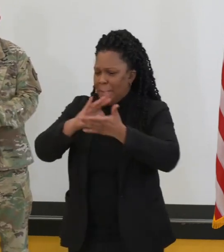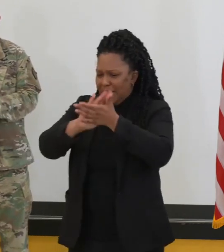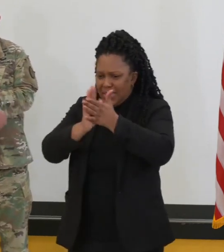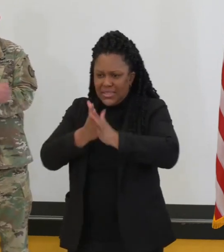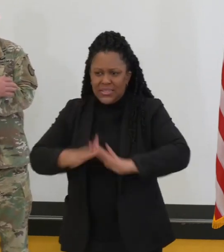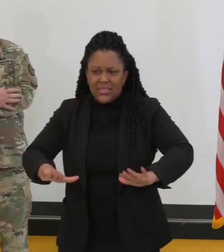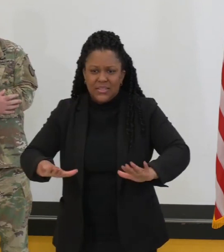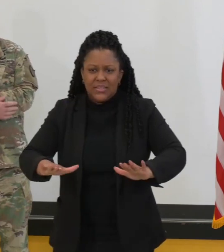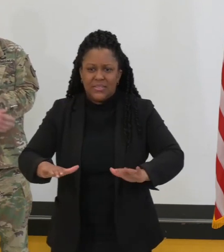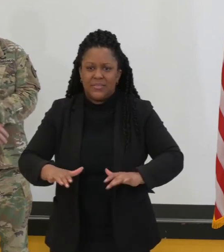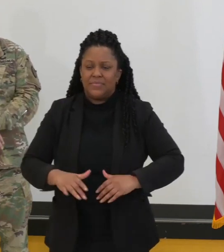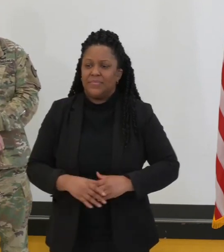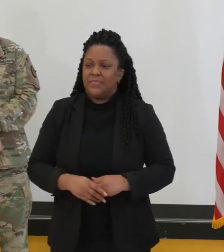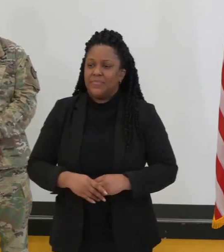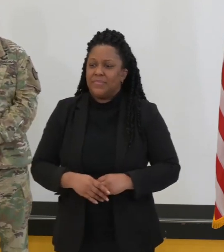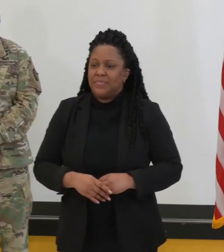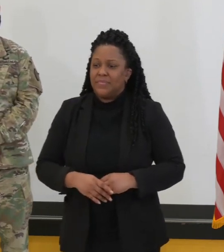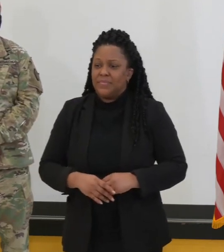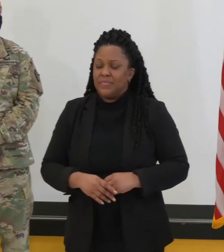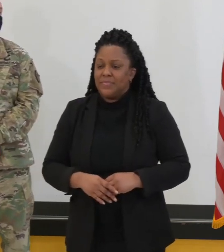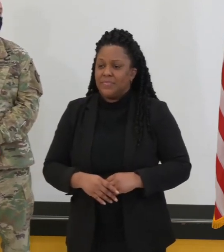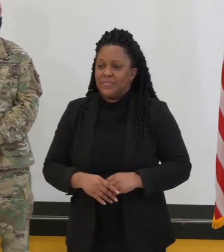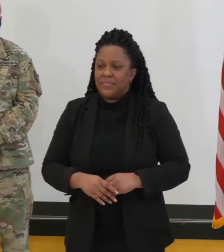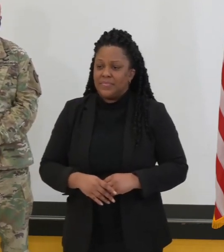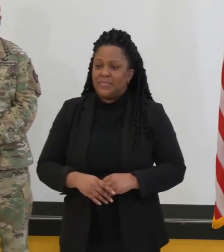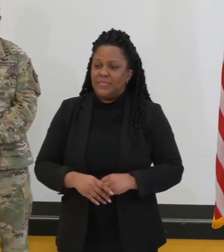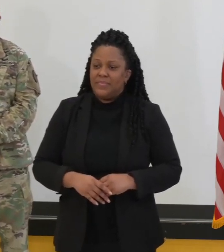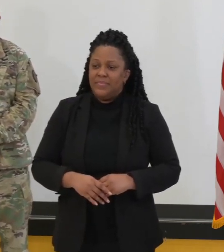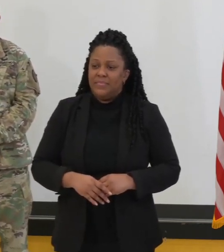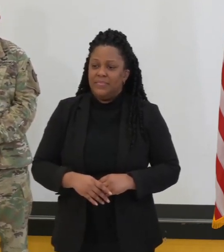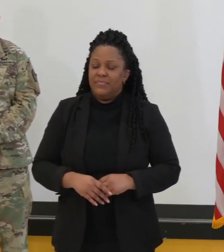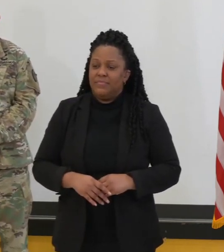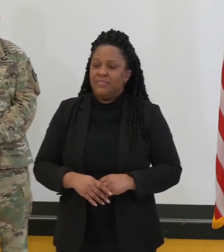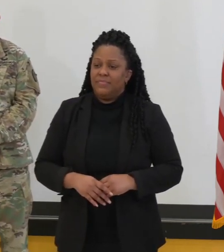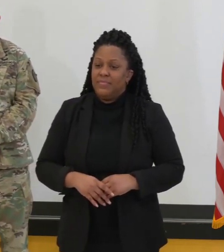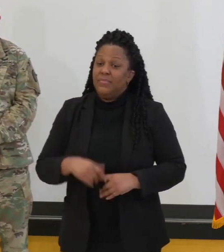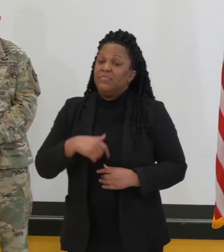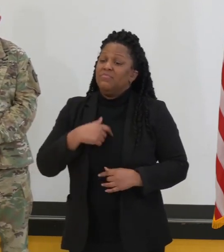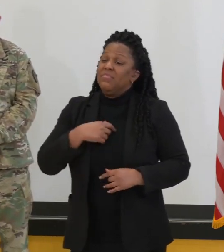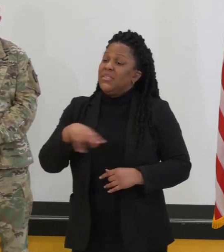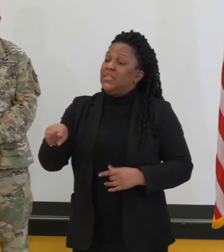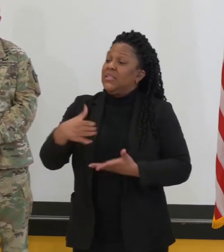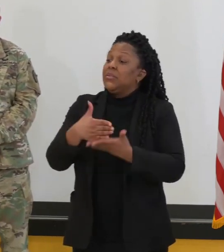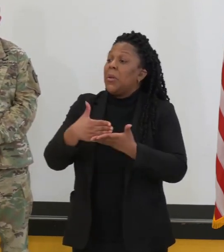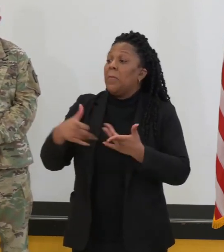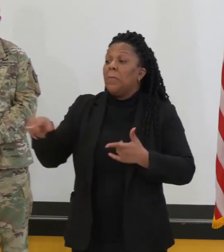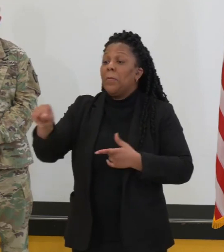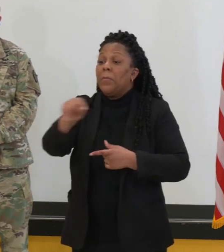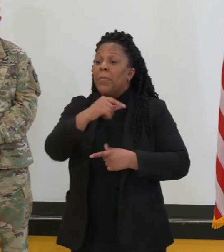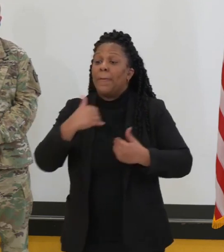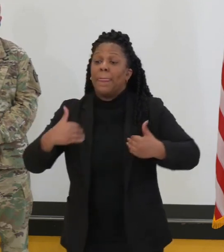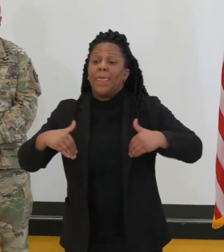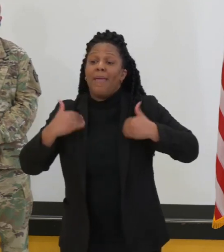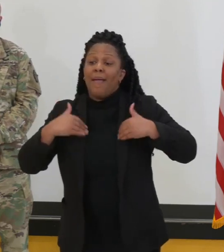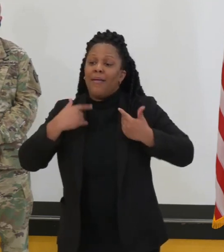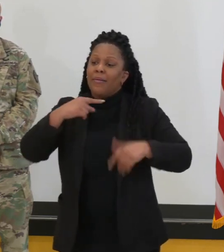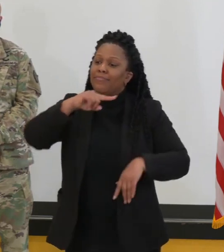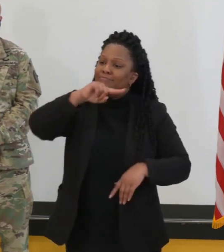you that as I looked at some of the young African-American and Latinx and Asian business owners whose businesses